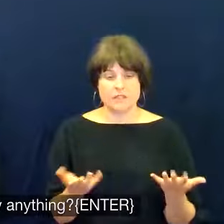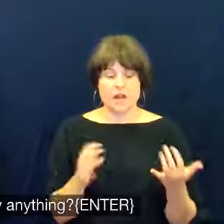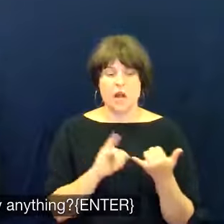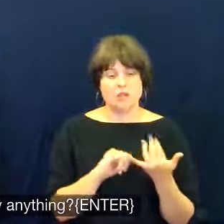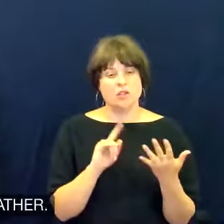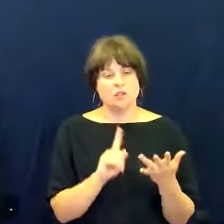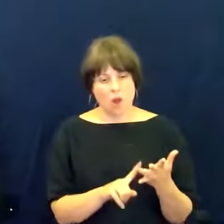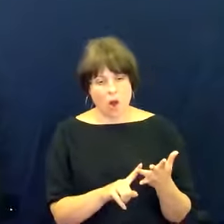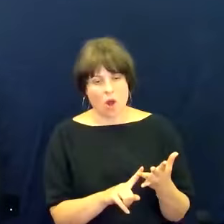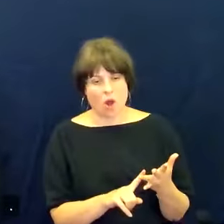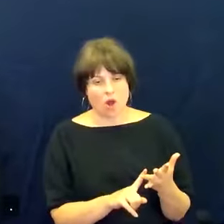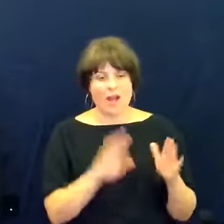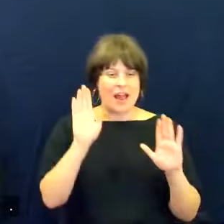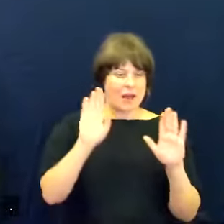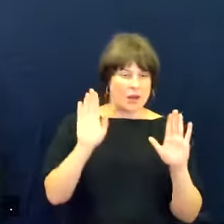So,